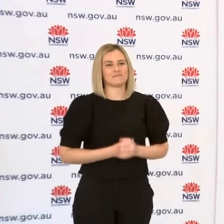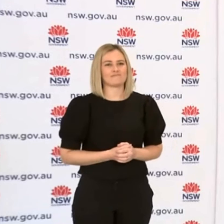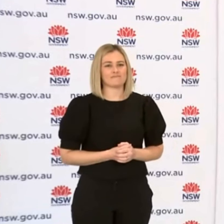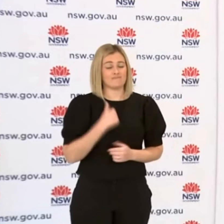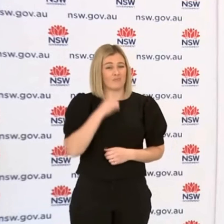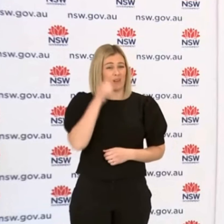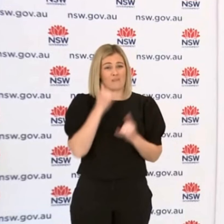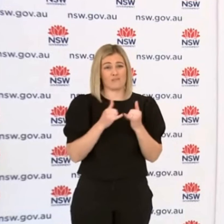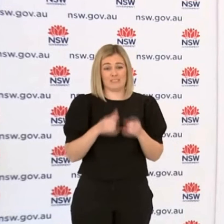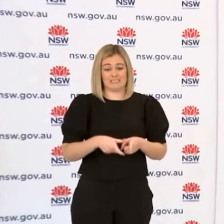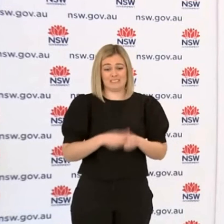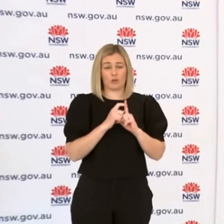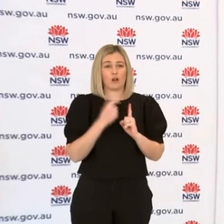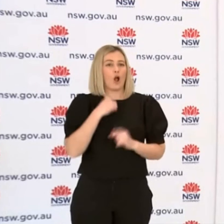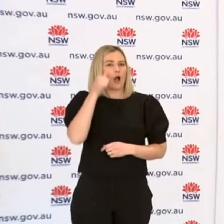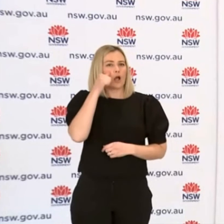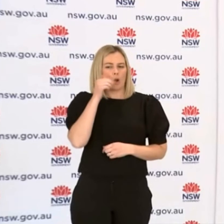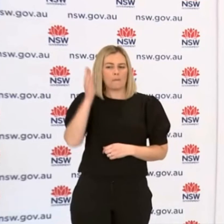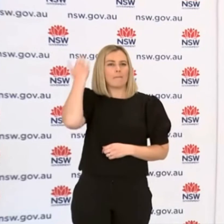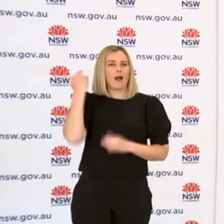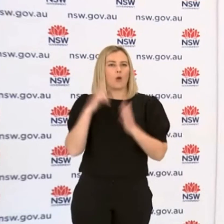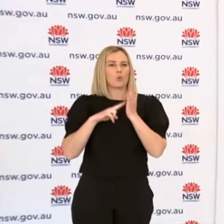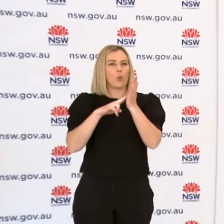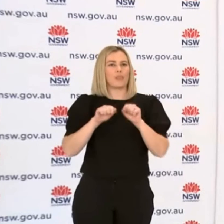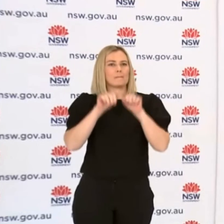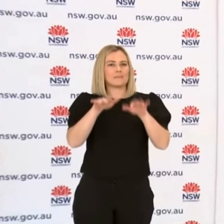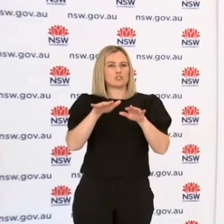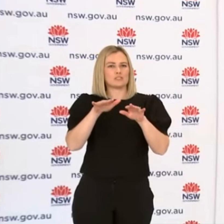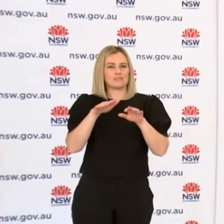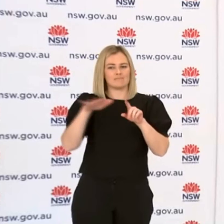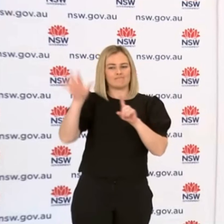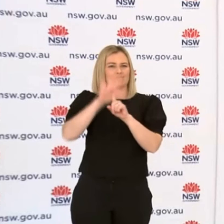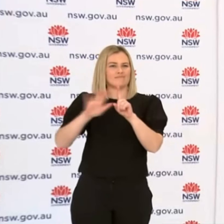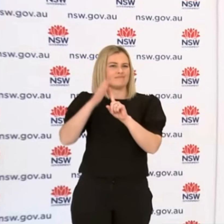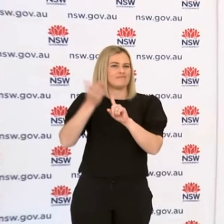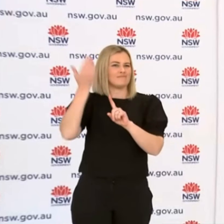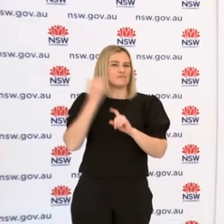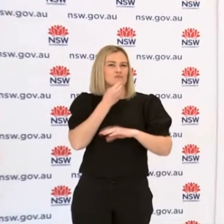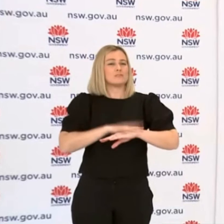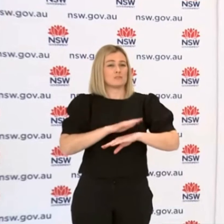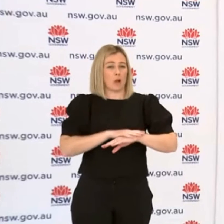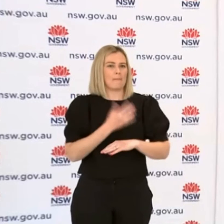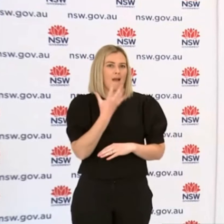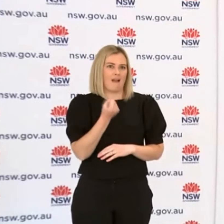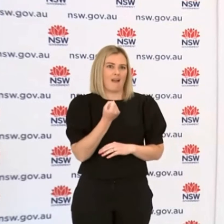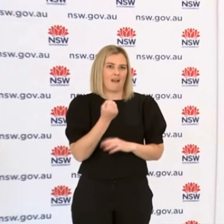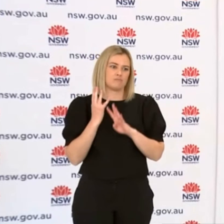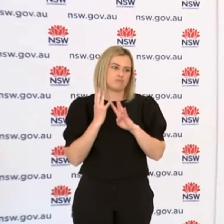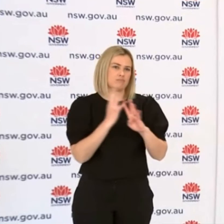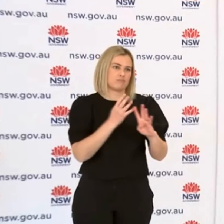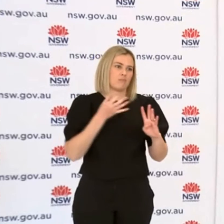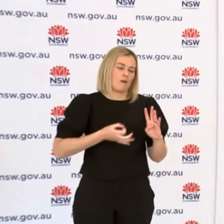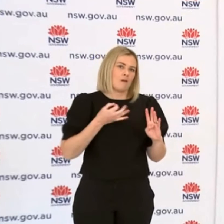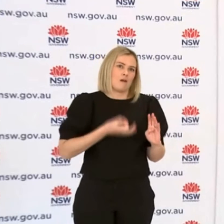area during the Northern Beaches outbreak, we had 3 to 5 hour waits as well. So it's just when things are a